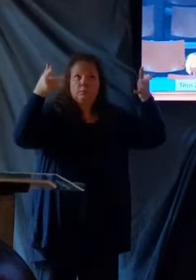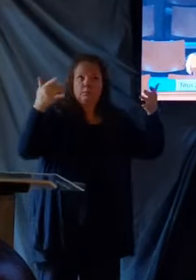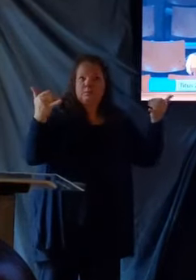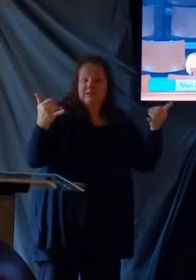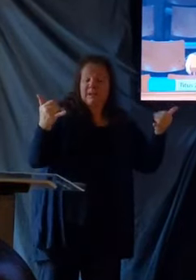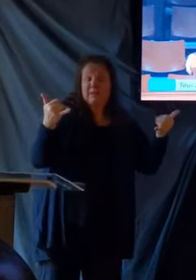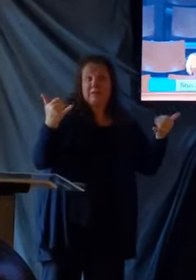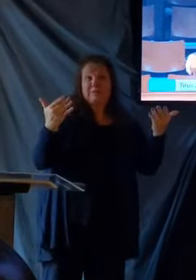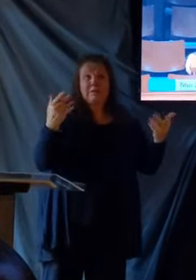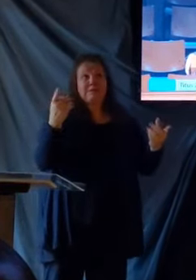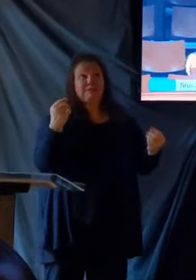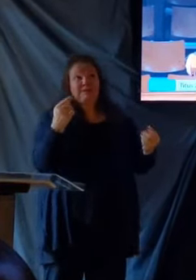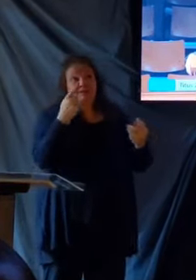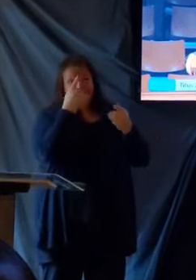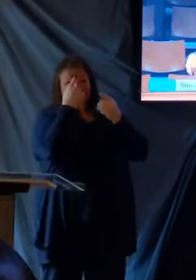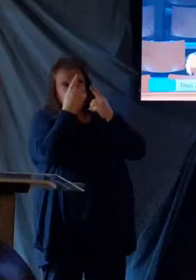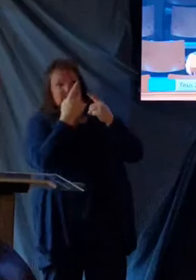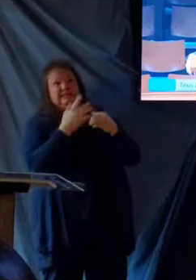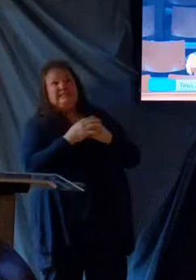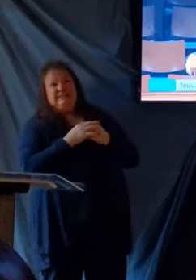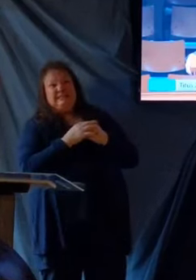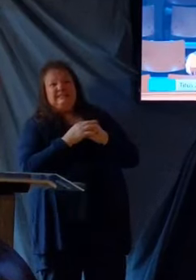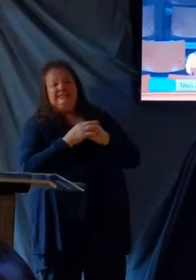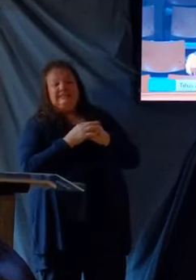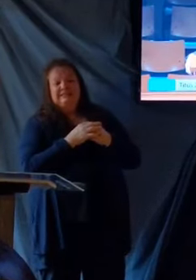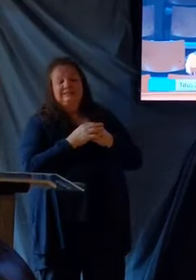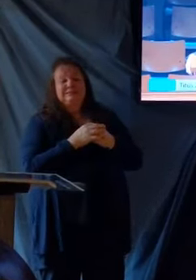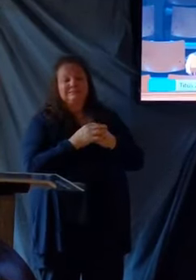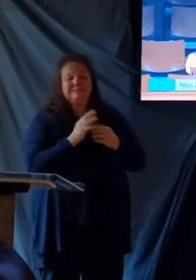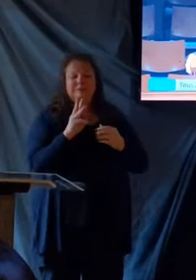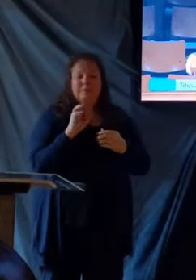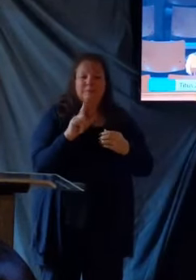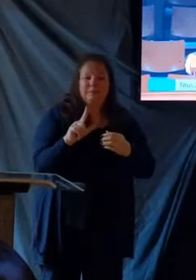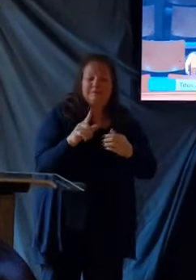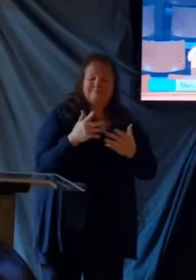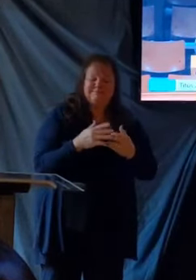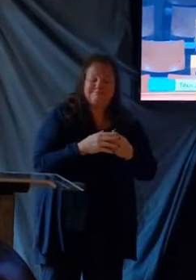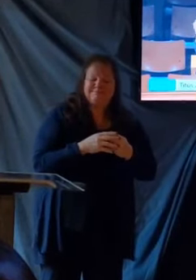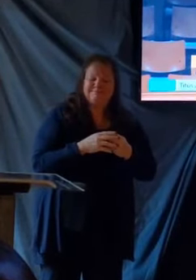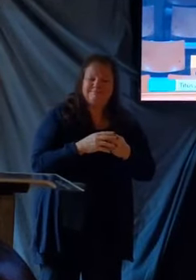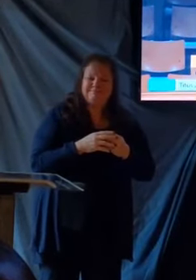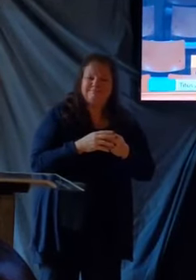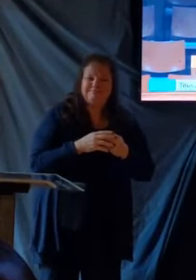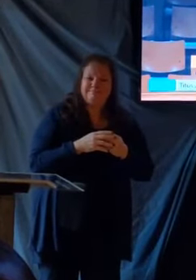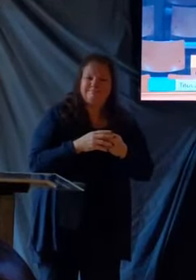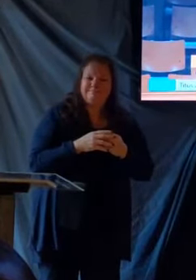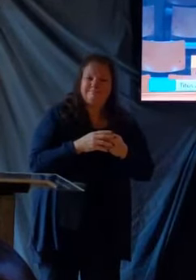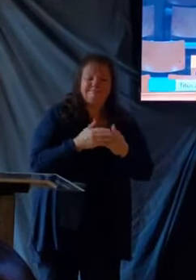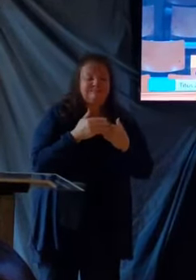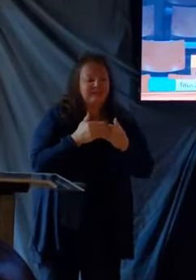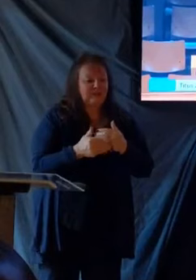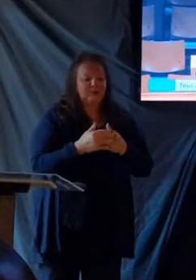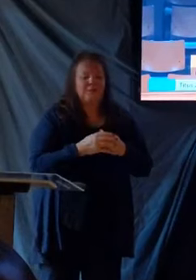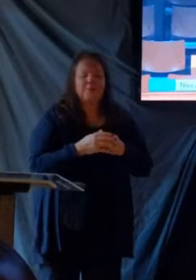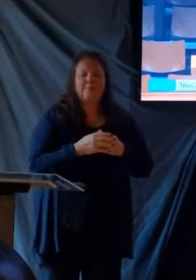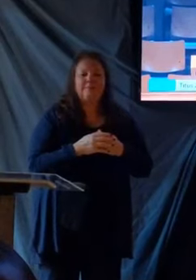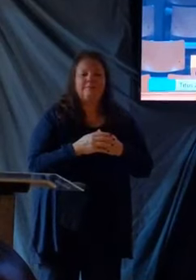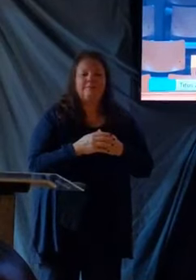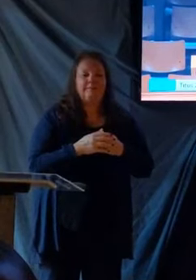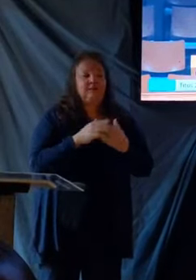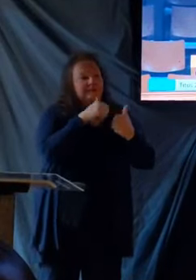that might do what we don't agree with. Well, they ain't. On it goes.